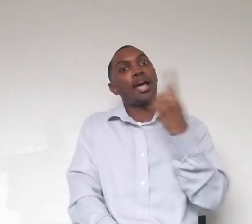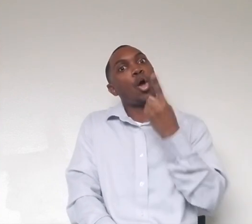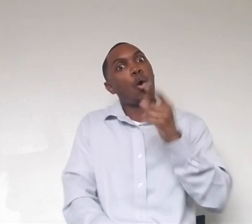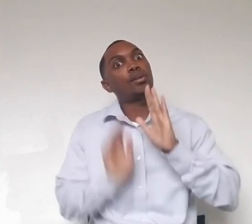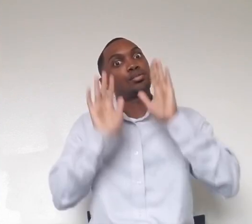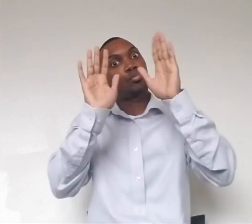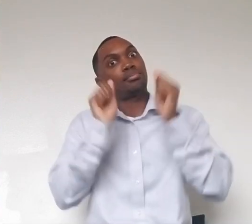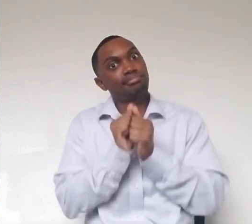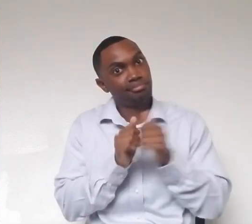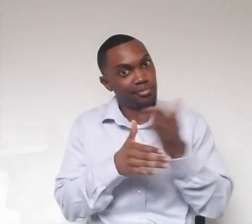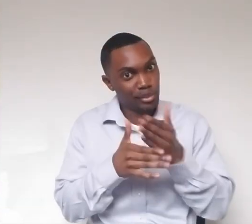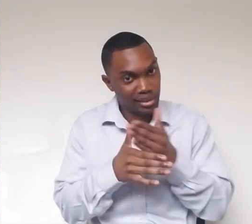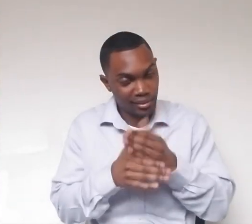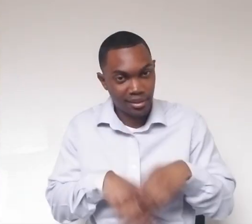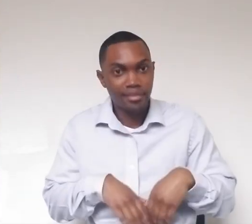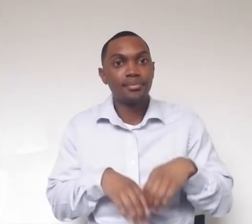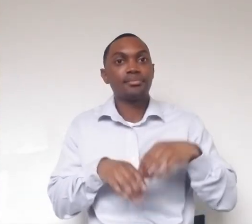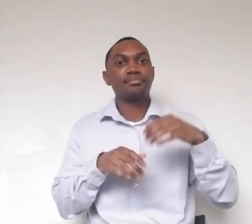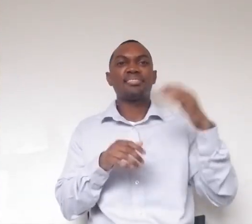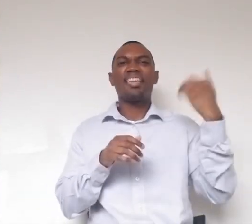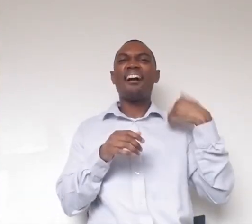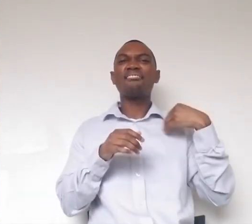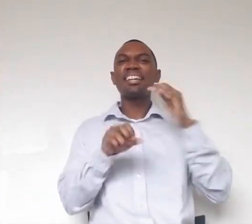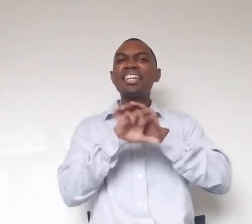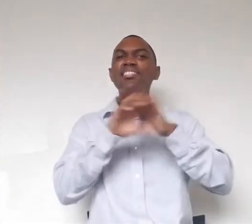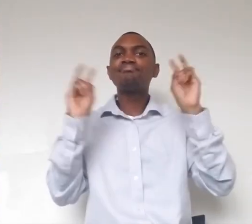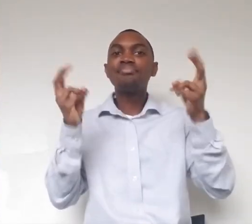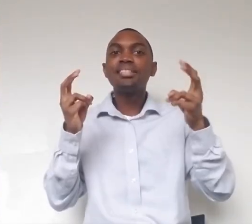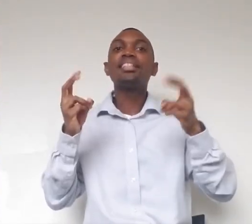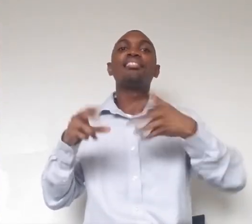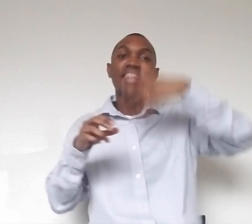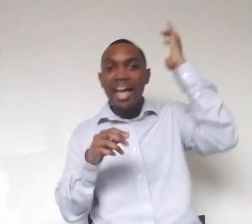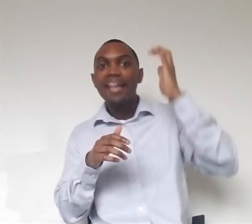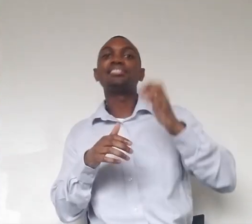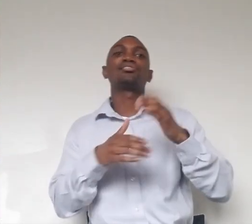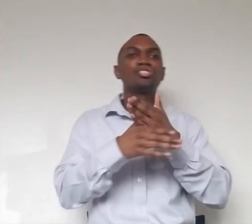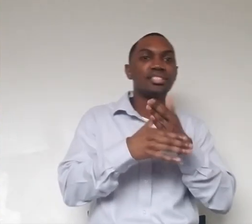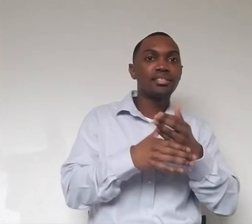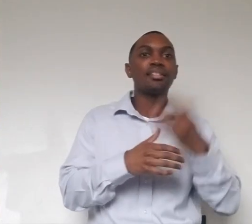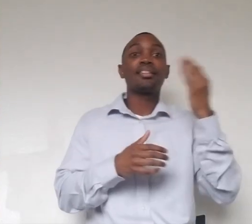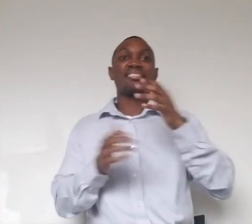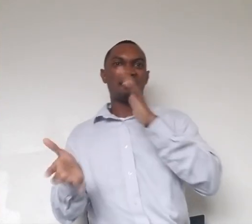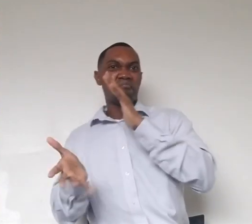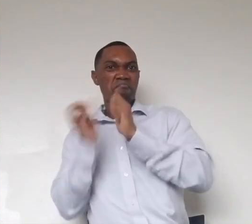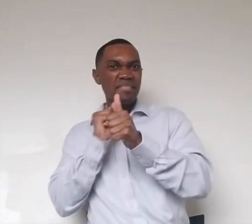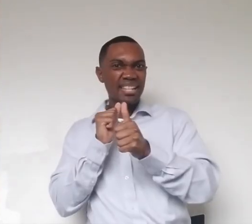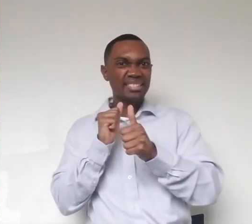expression, the lions share, comes from. So, the biggest, toughest, meanest cats in the pride are going to make sure that they get their fair share of every meal.